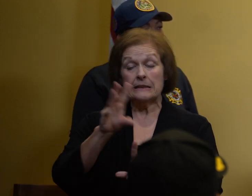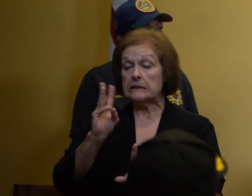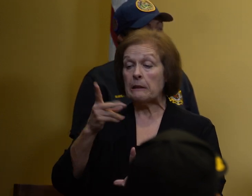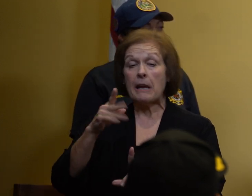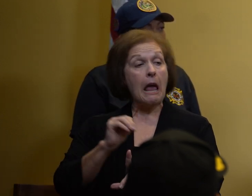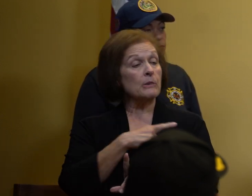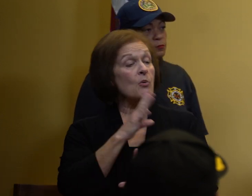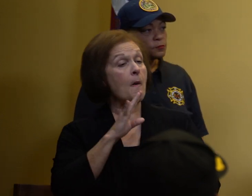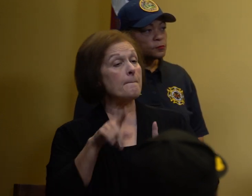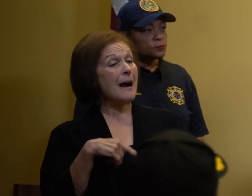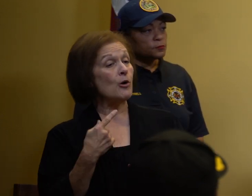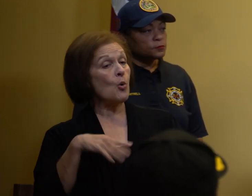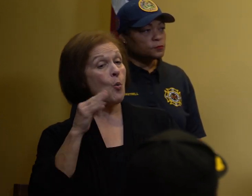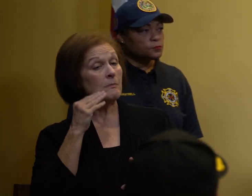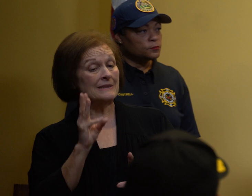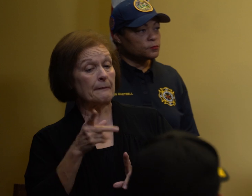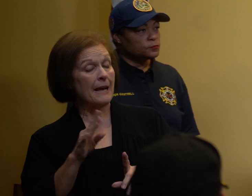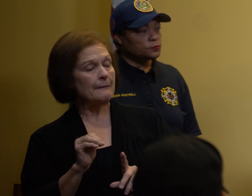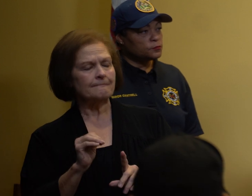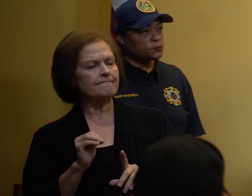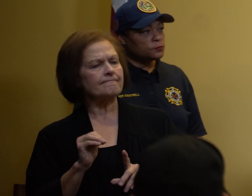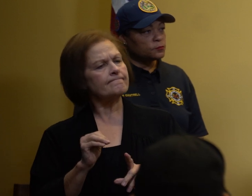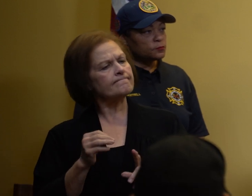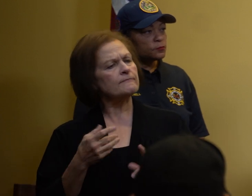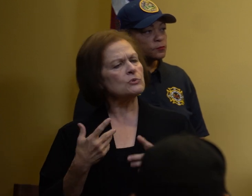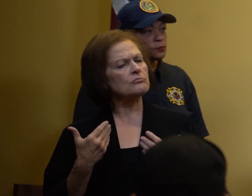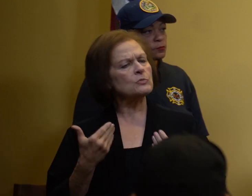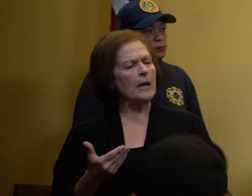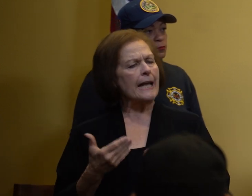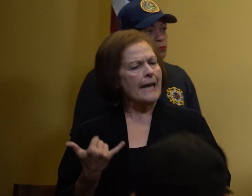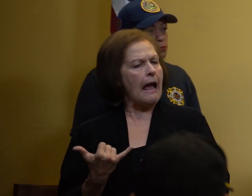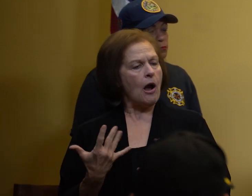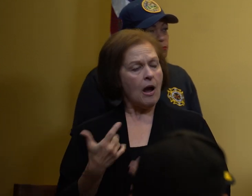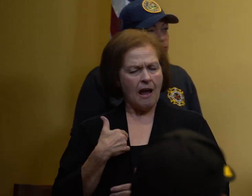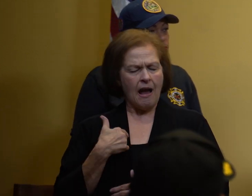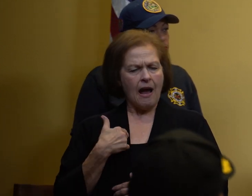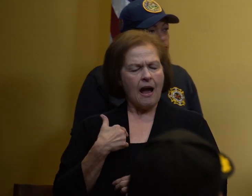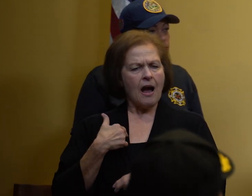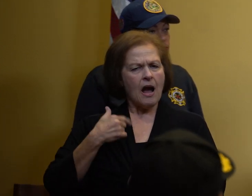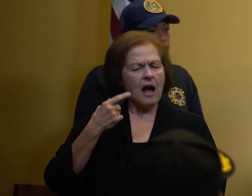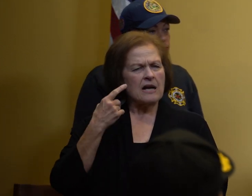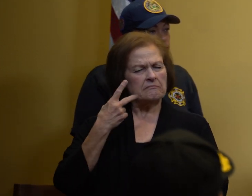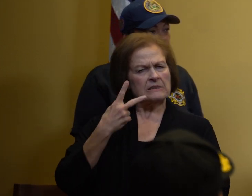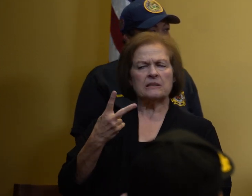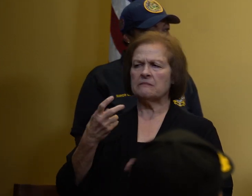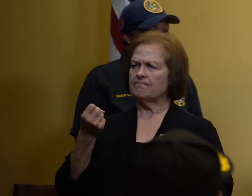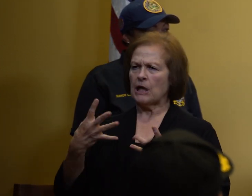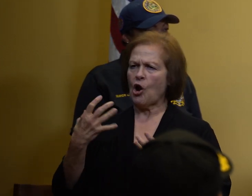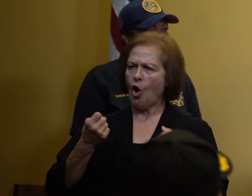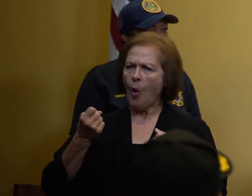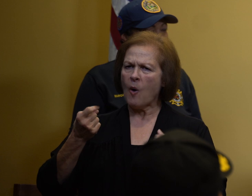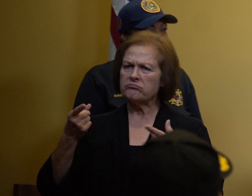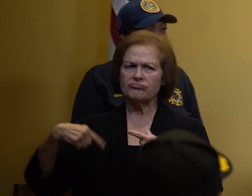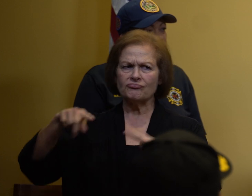can. Just take advantage of the opportunity to shelter in place. I saw a number of cars that I think that maybe we have too many on the street. So let's